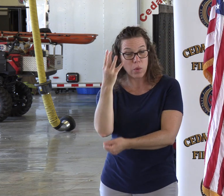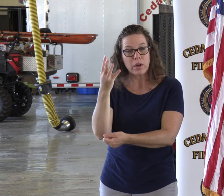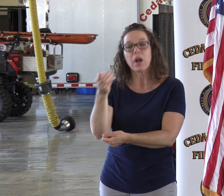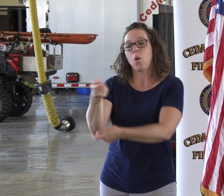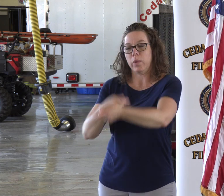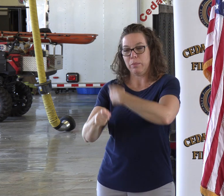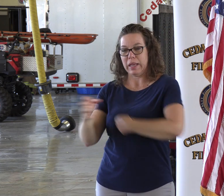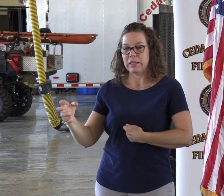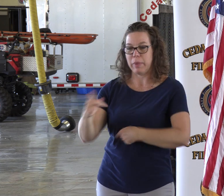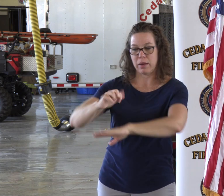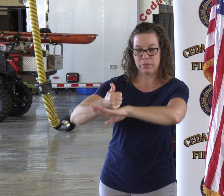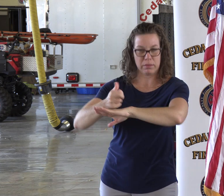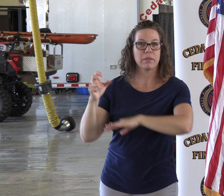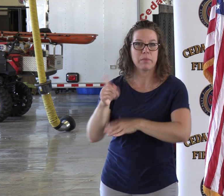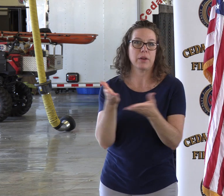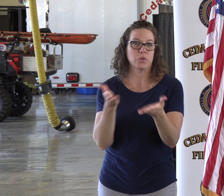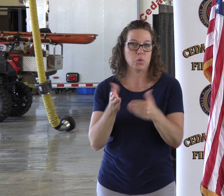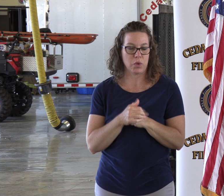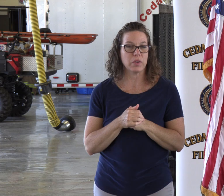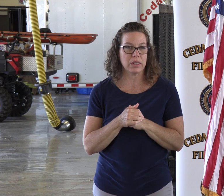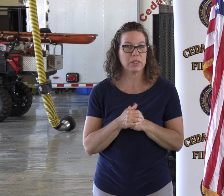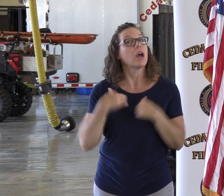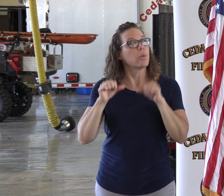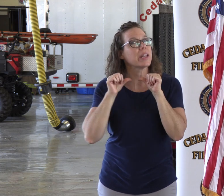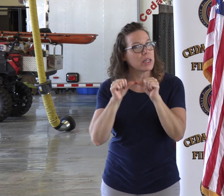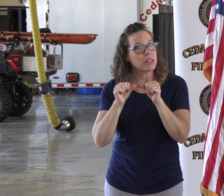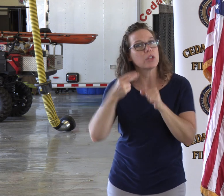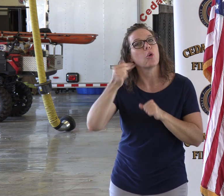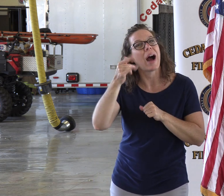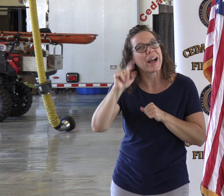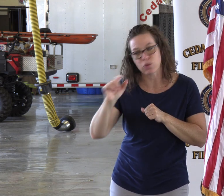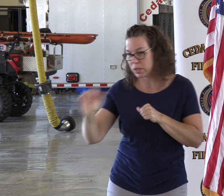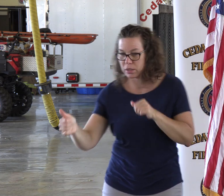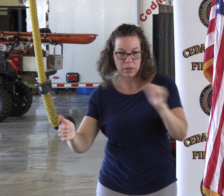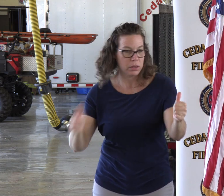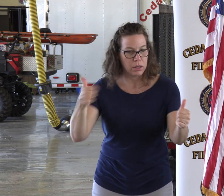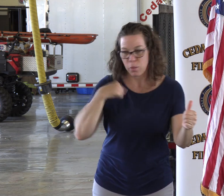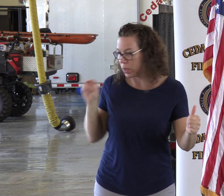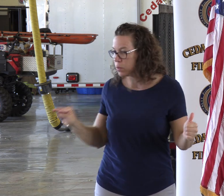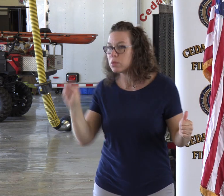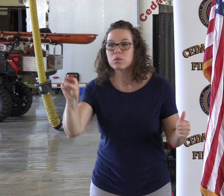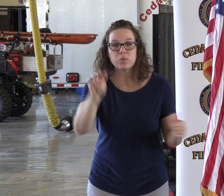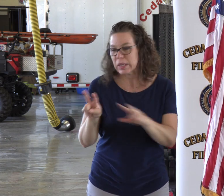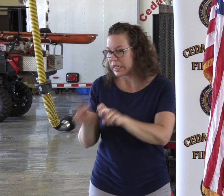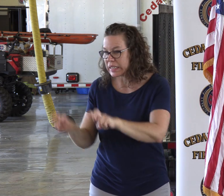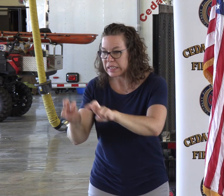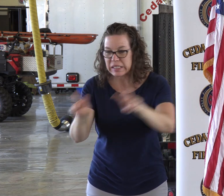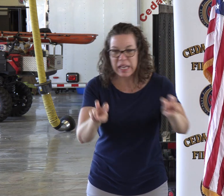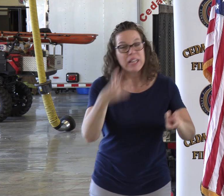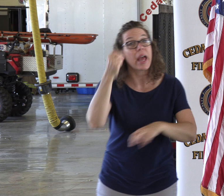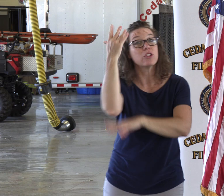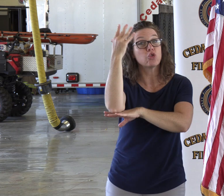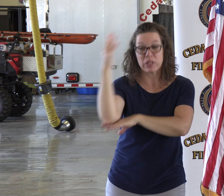Crews continue to assess and mark hydrants in the field so debris removal crews can see them. We